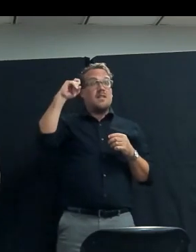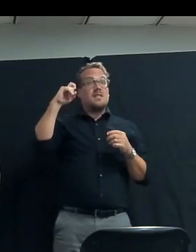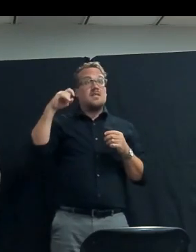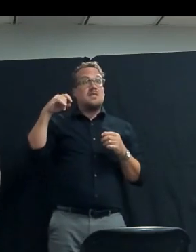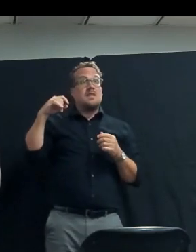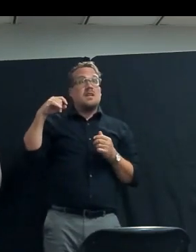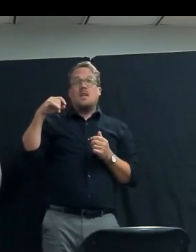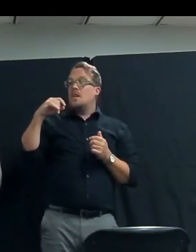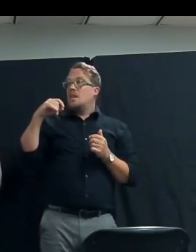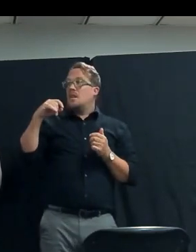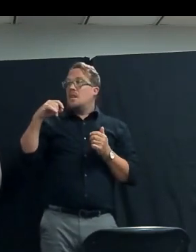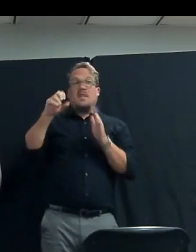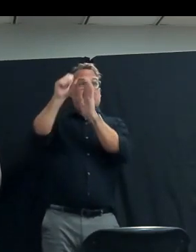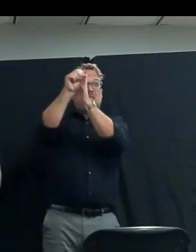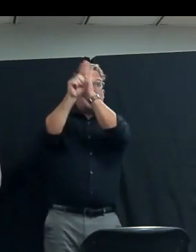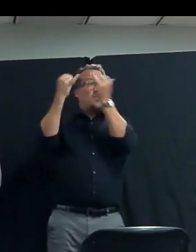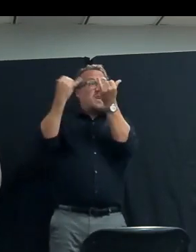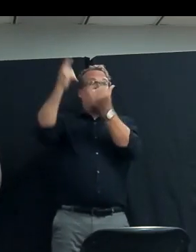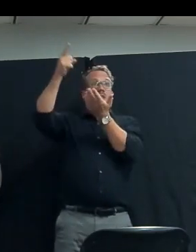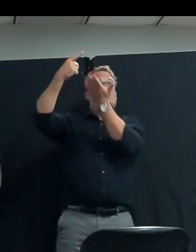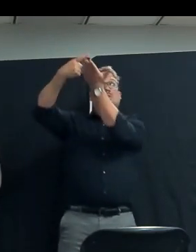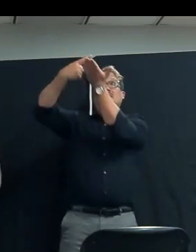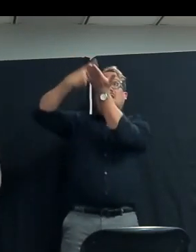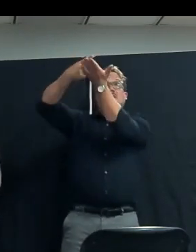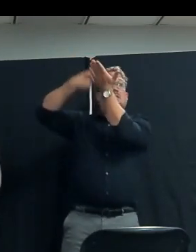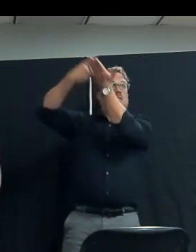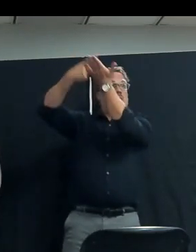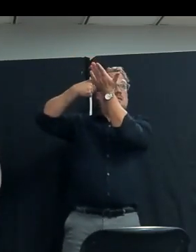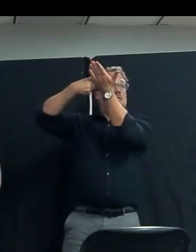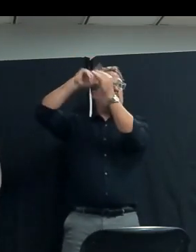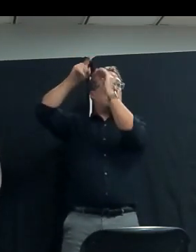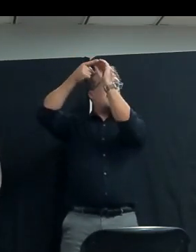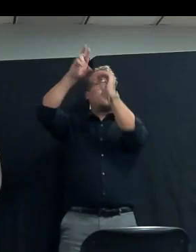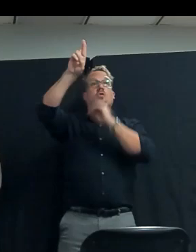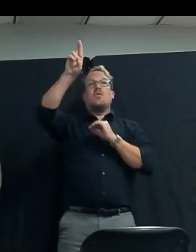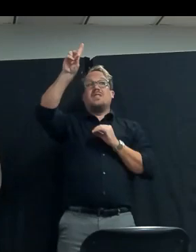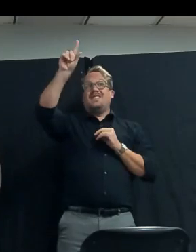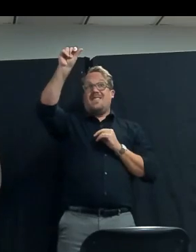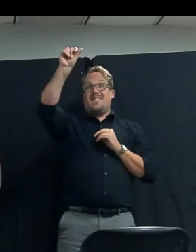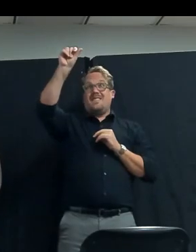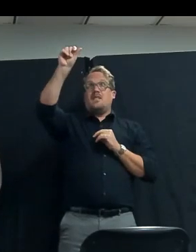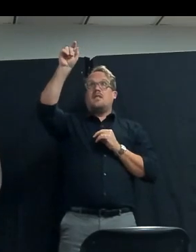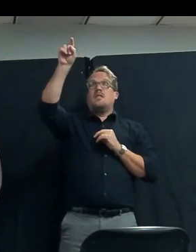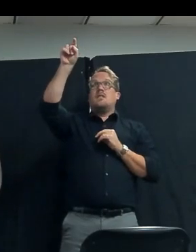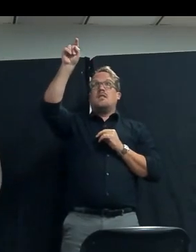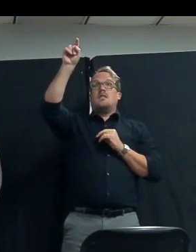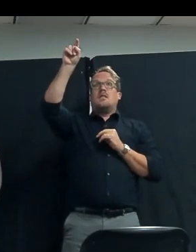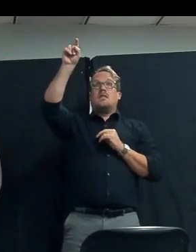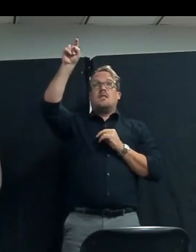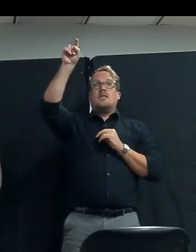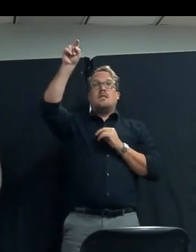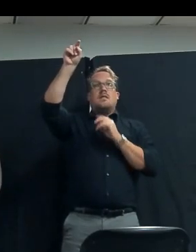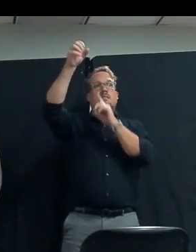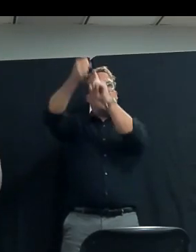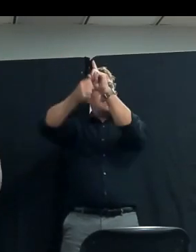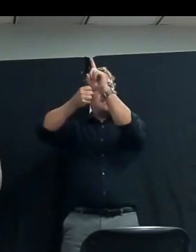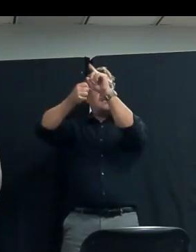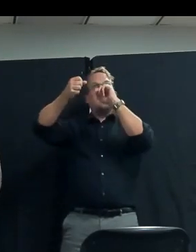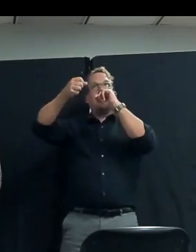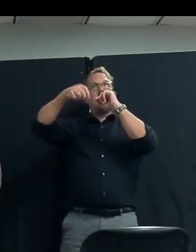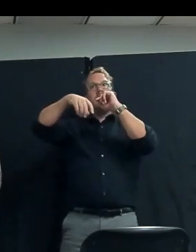talk at the state of having the RDA have it held